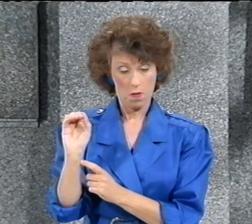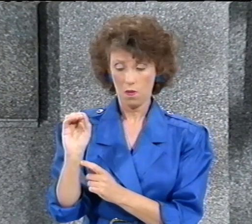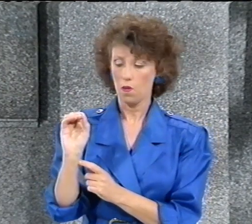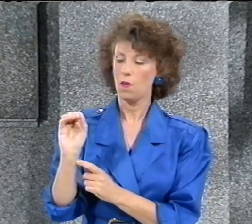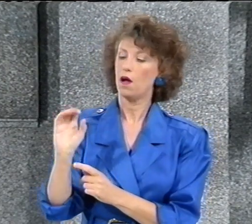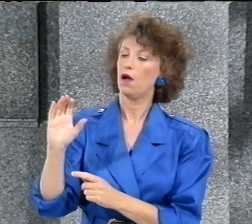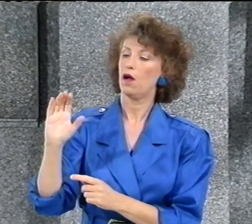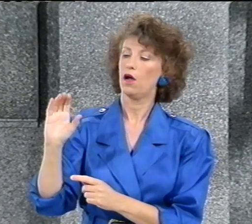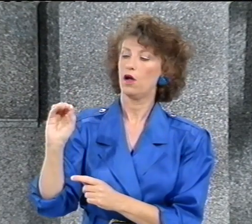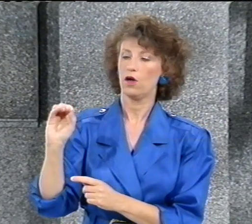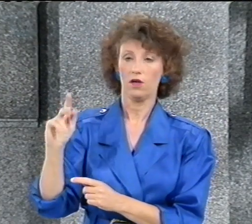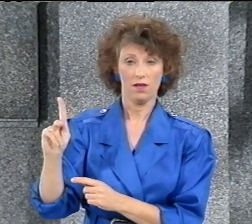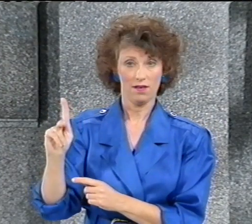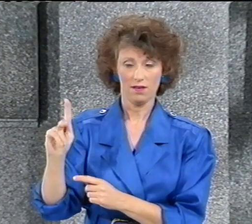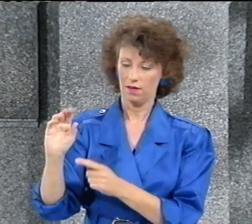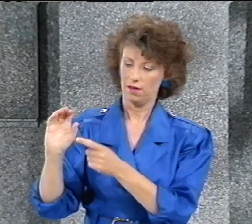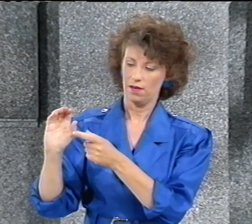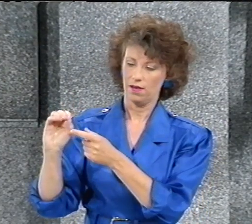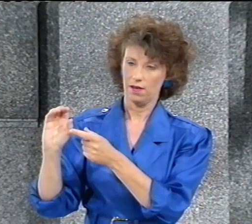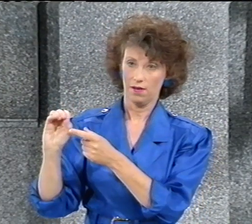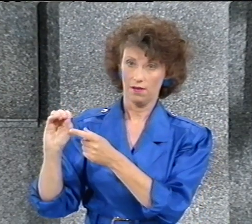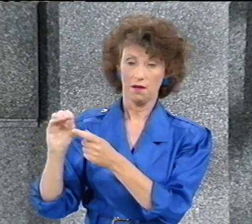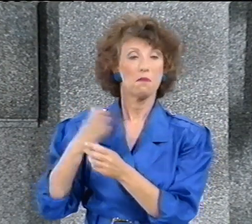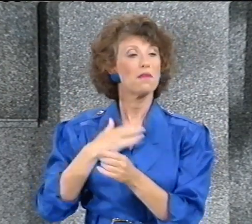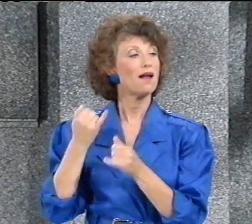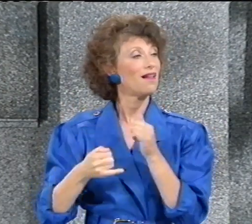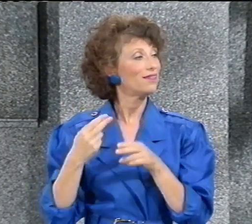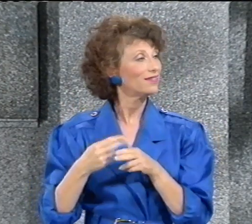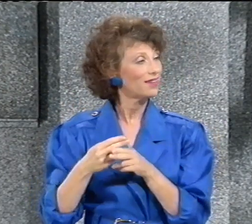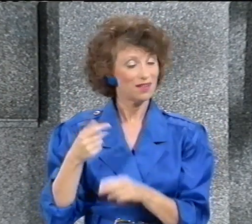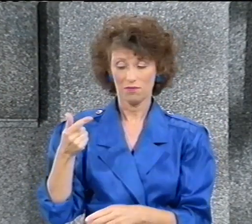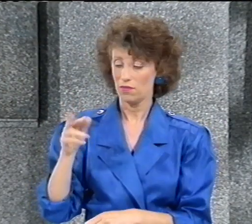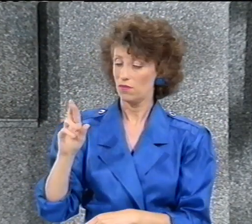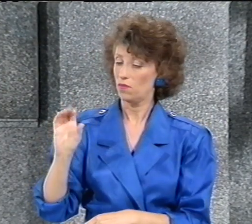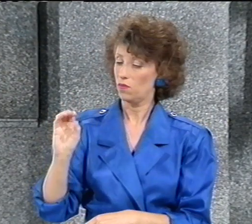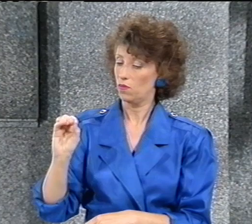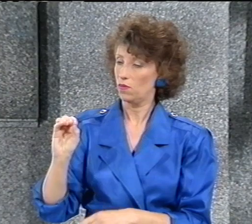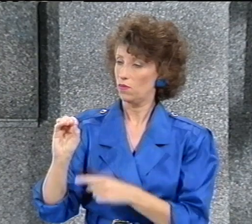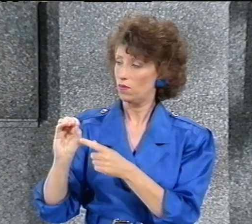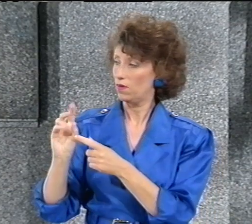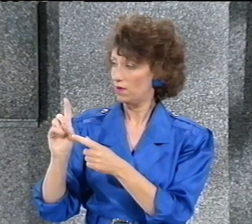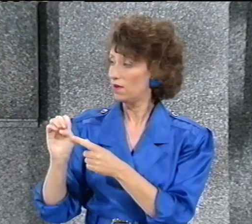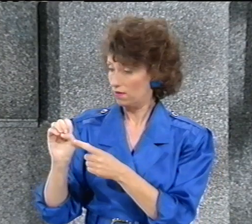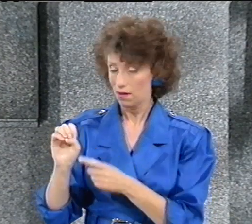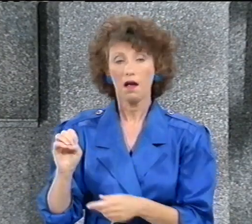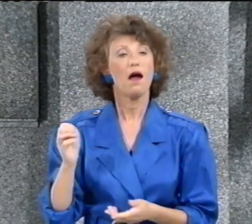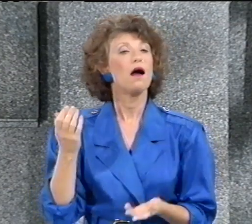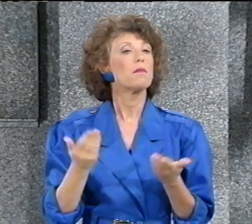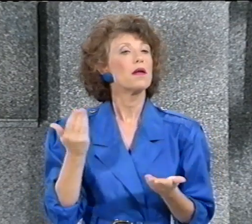O, as in cook, or my last name, Grood.